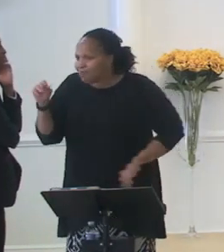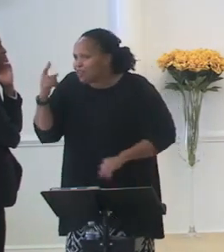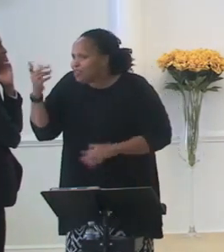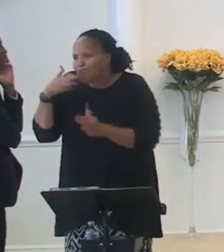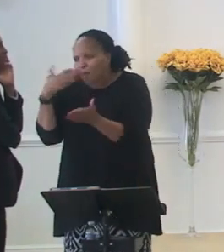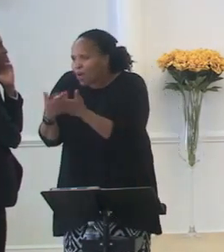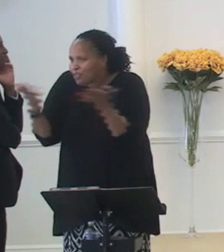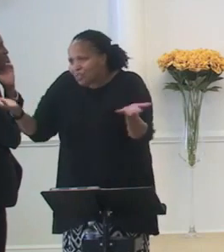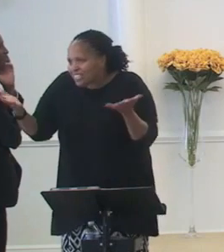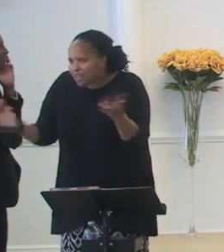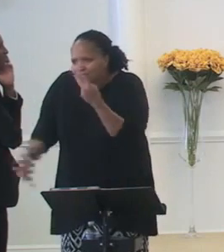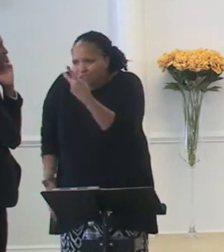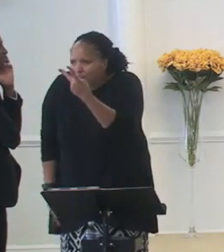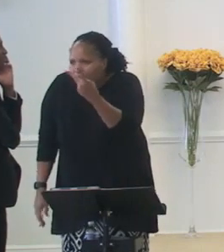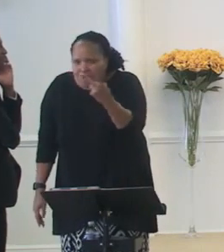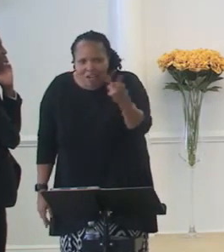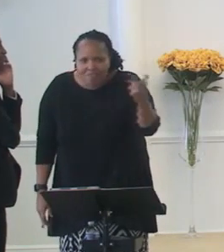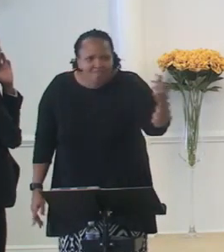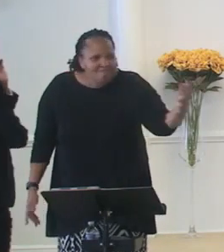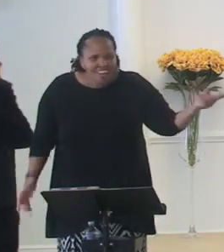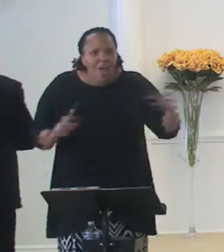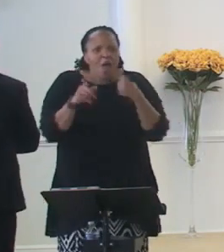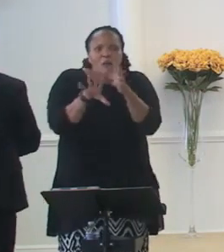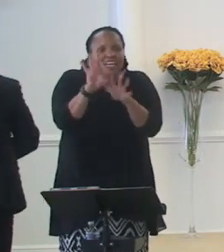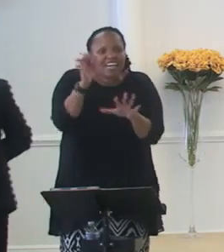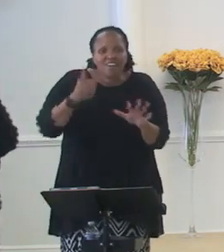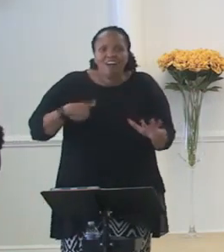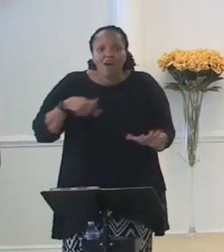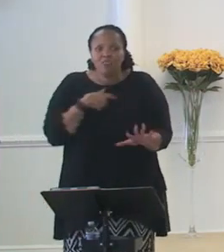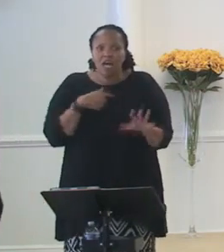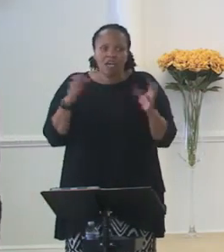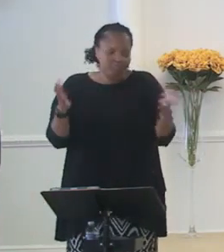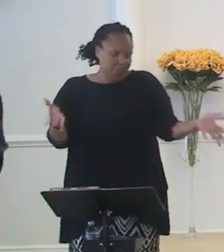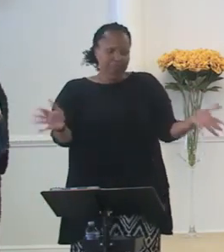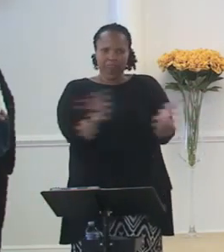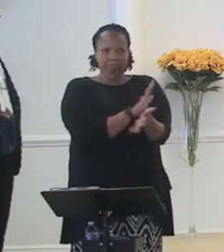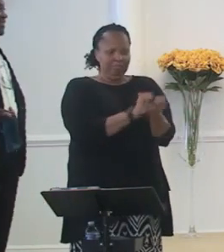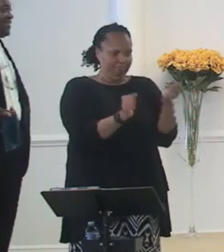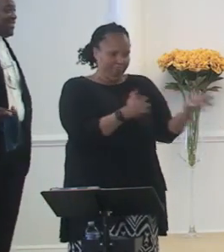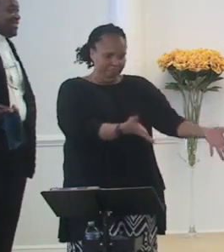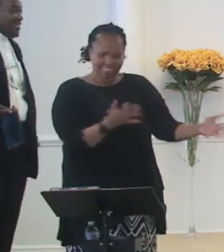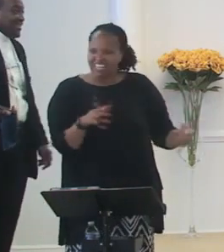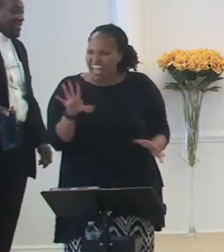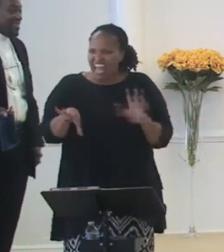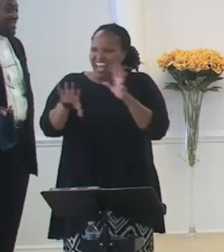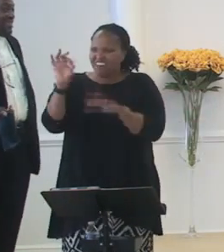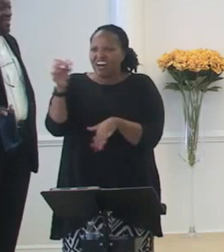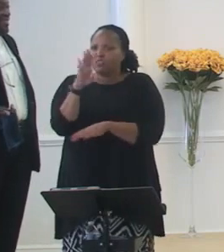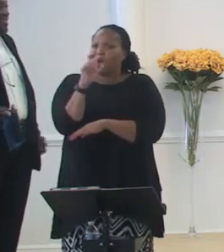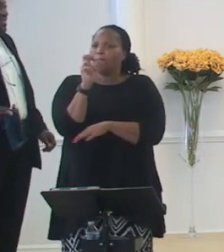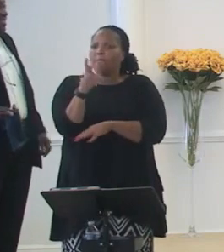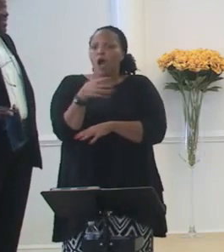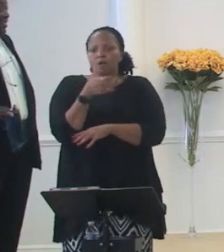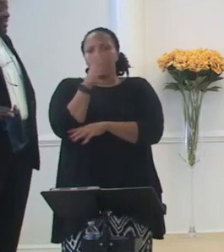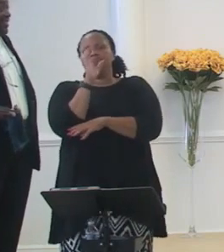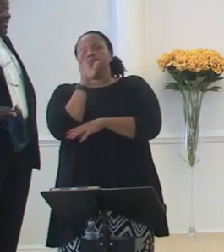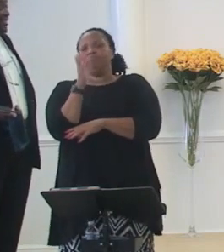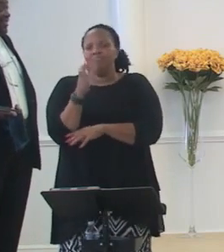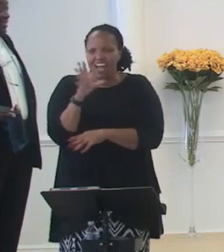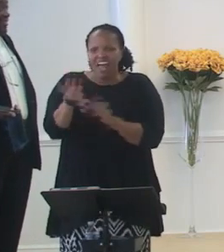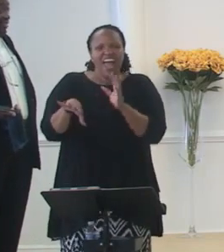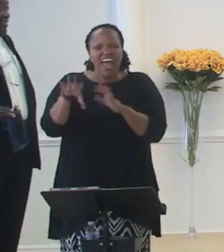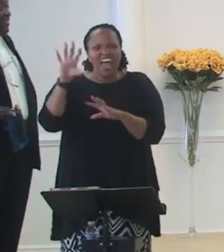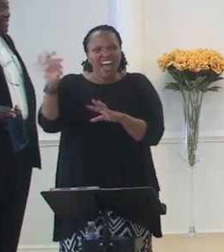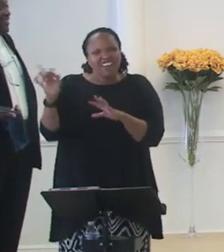here. Look around. When he found us, we was in dirt. Some of you he found in the bar. Some of you he found you